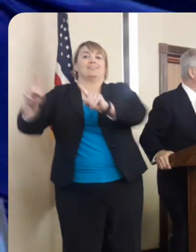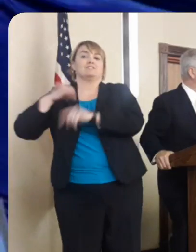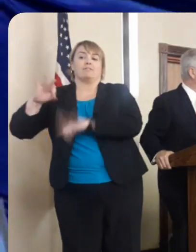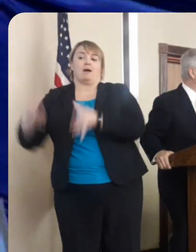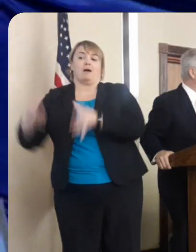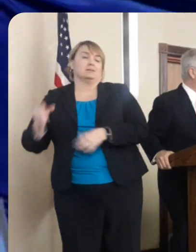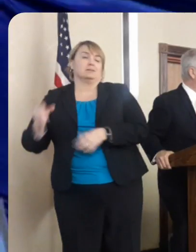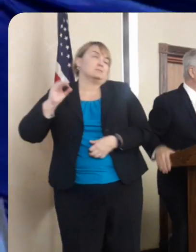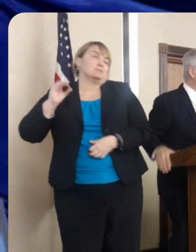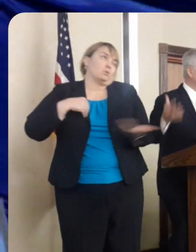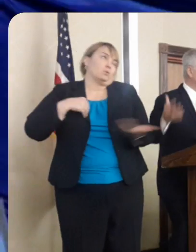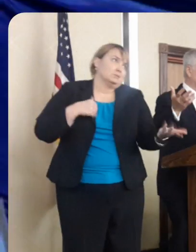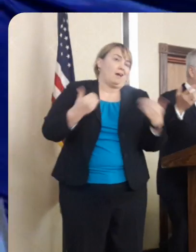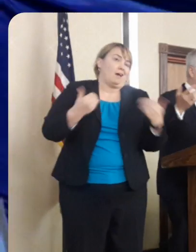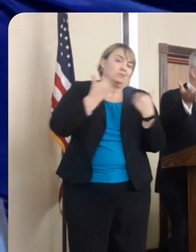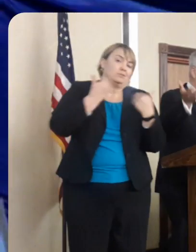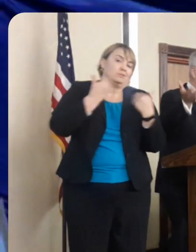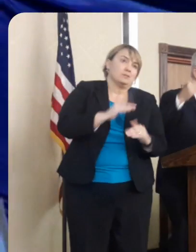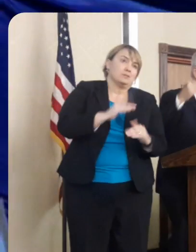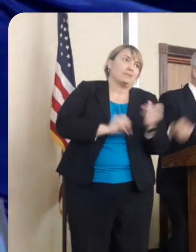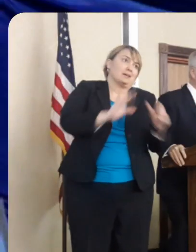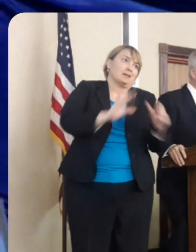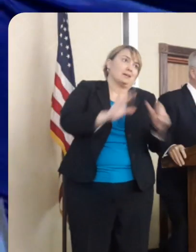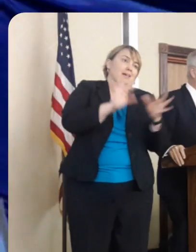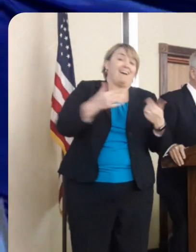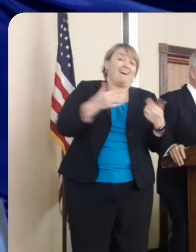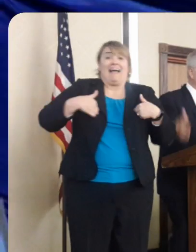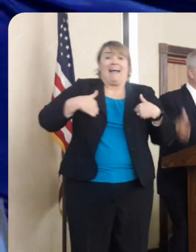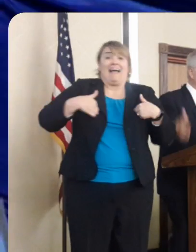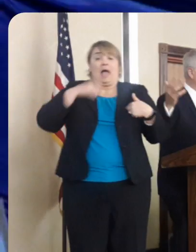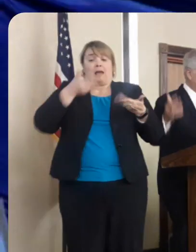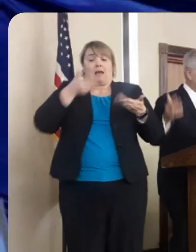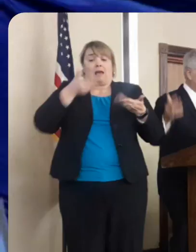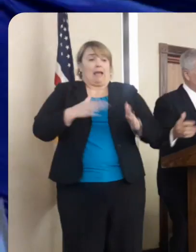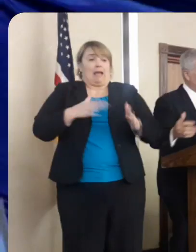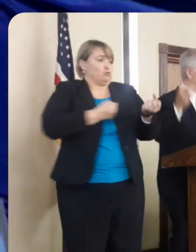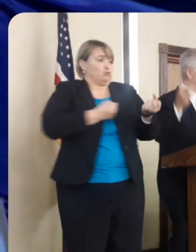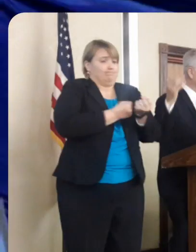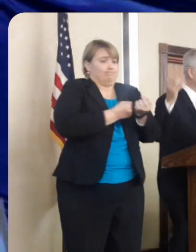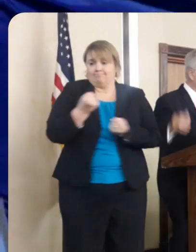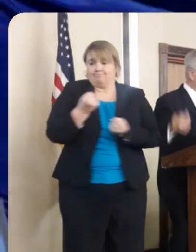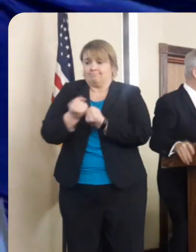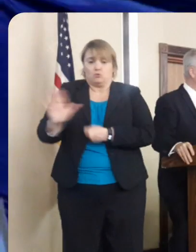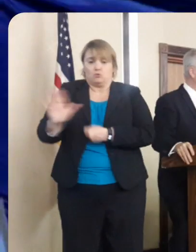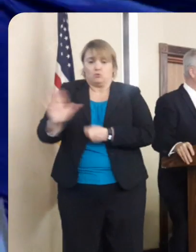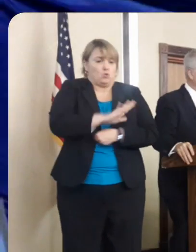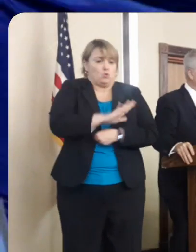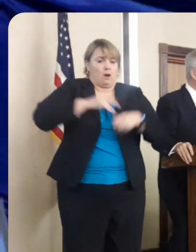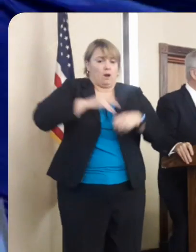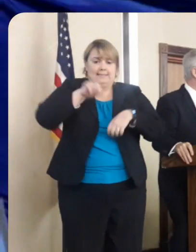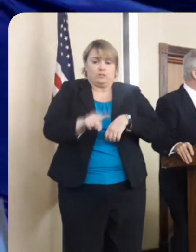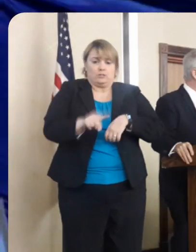can say. Just like I'm not allowed to take sides in any issues or in any primary or with any elected official.